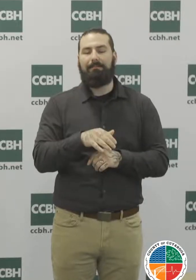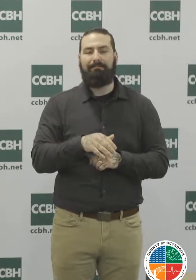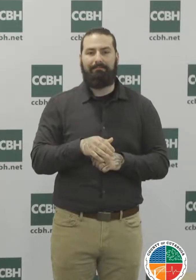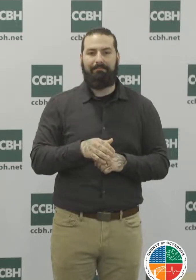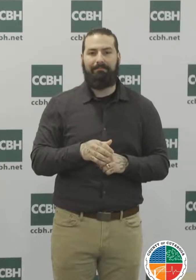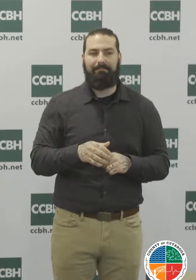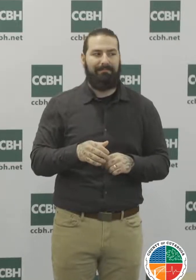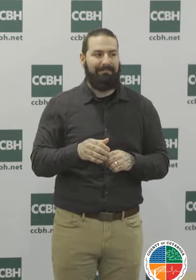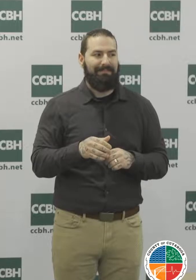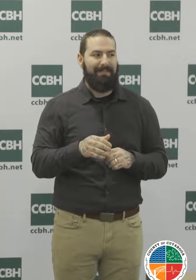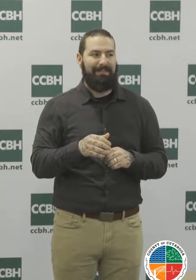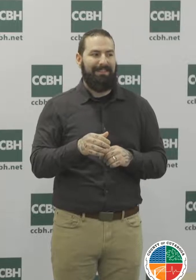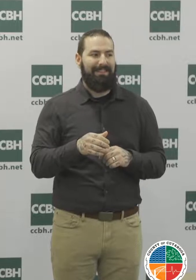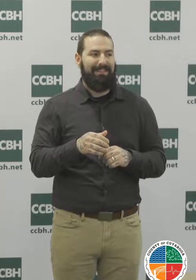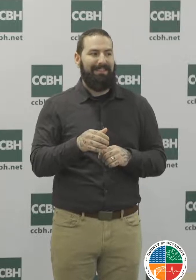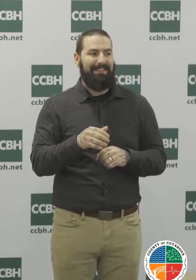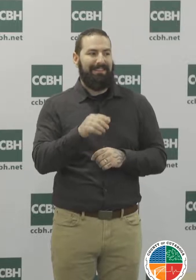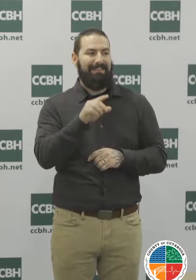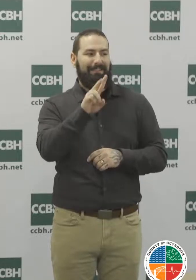216-623-6888.